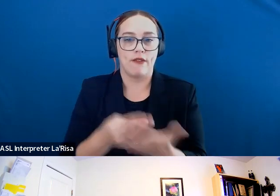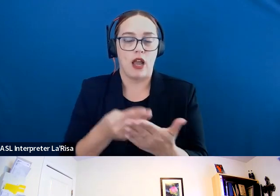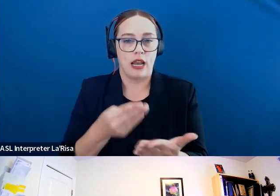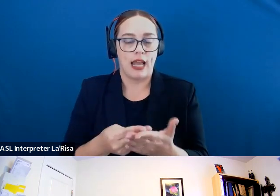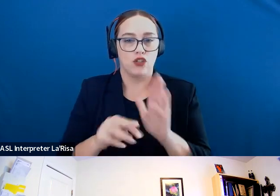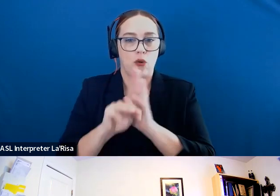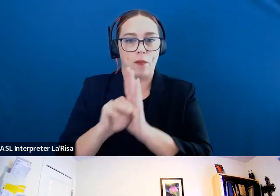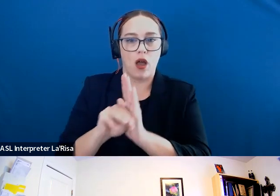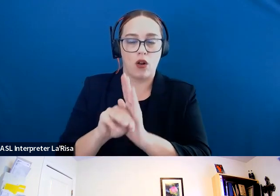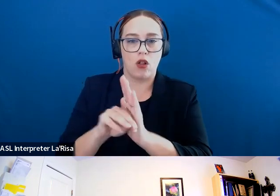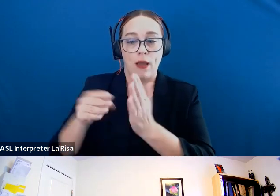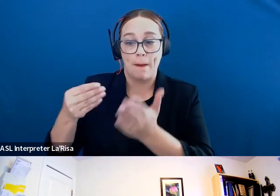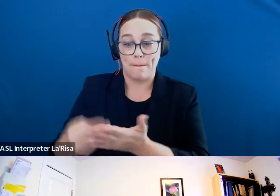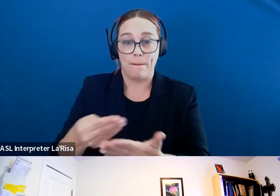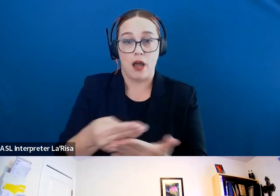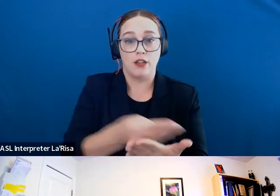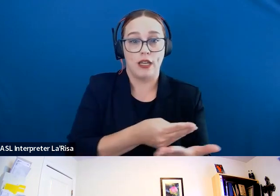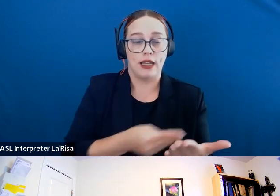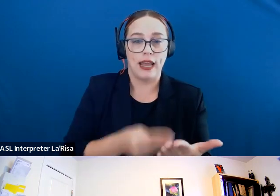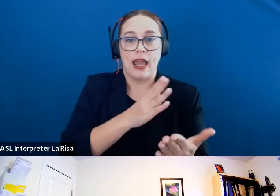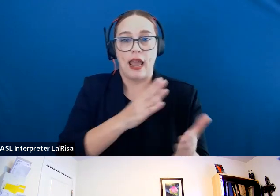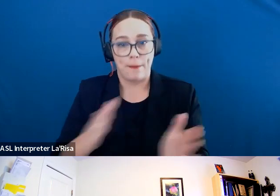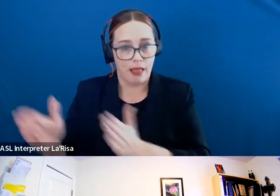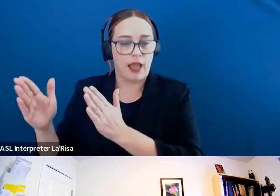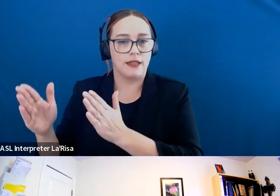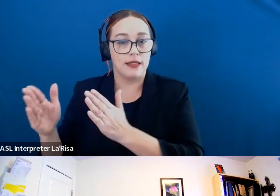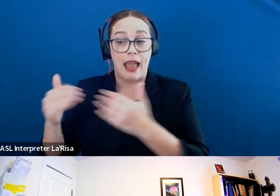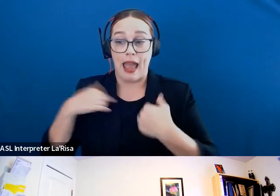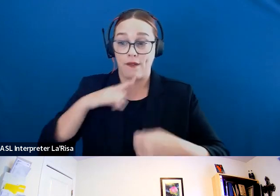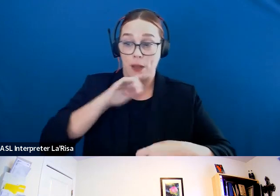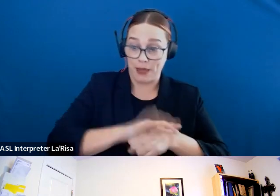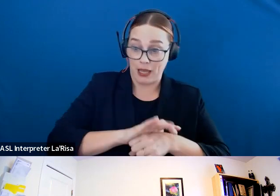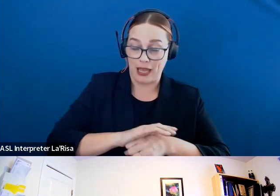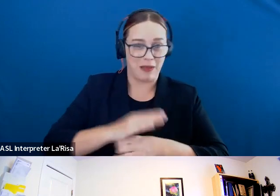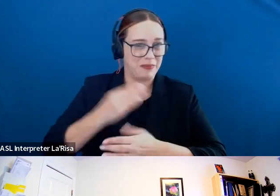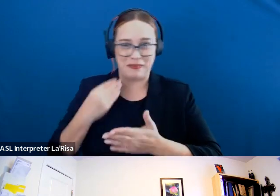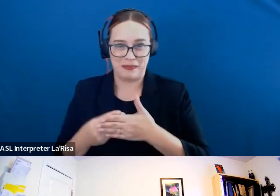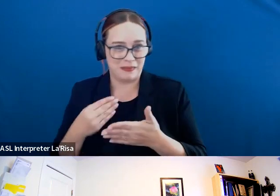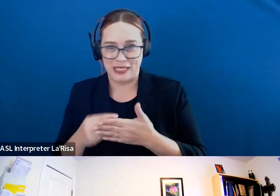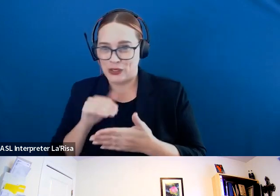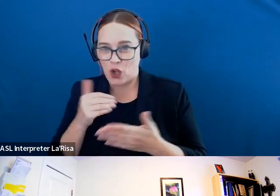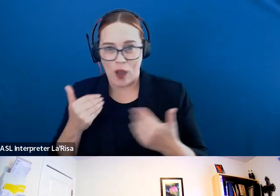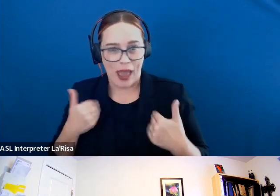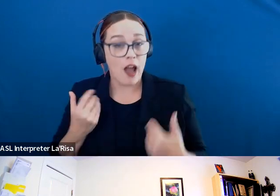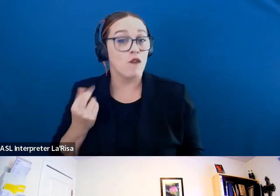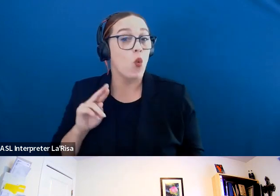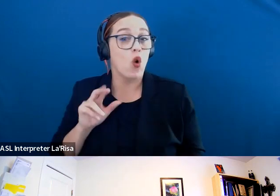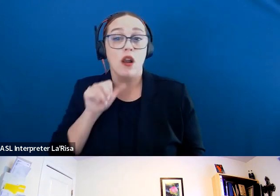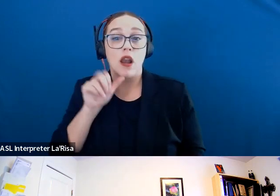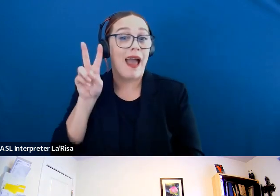development plans. So they have the commitment to do it, but they don't have the financial resources yet, or they haven't allocated